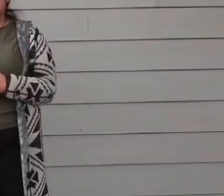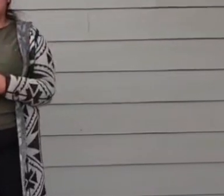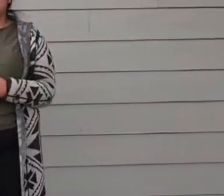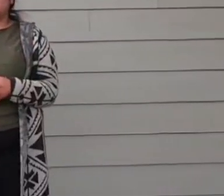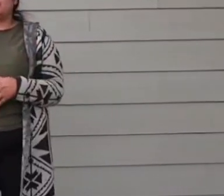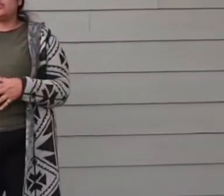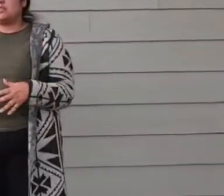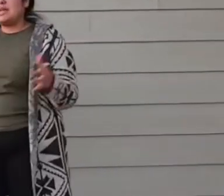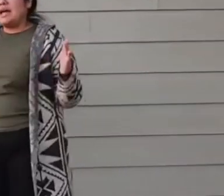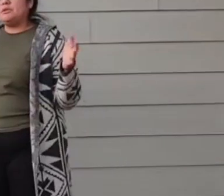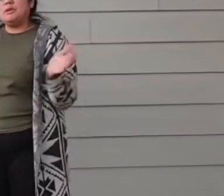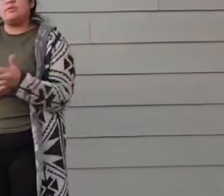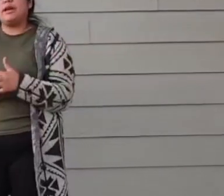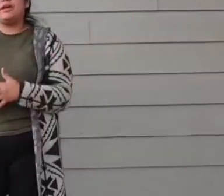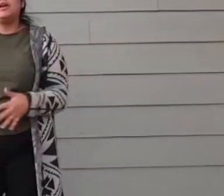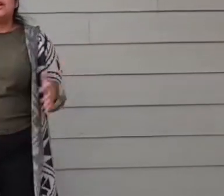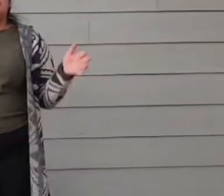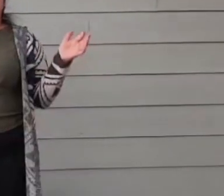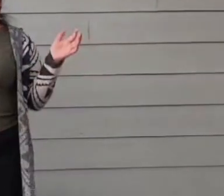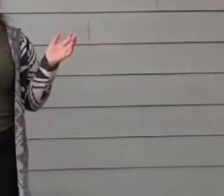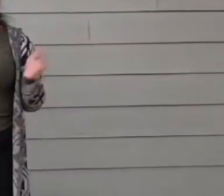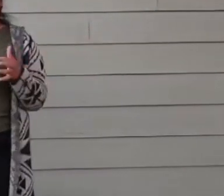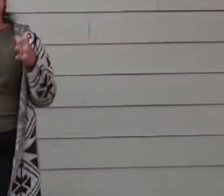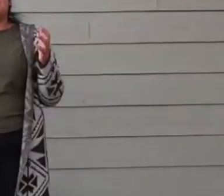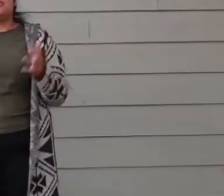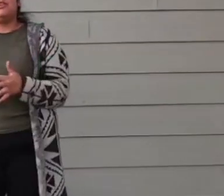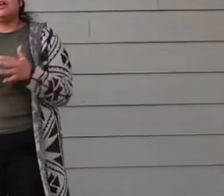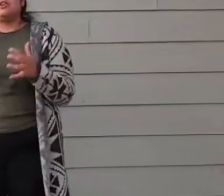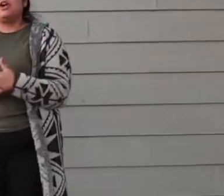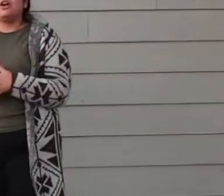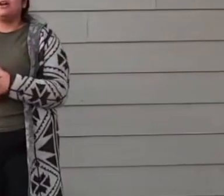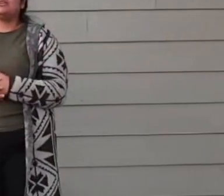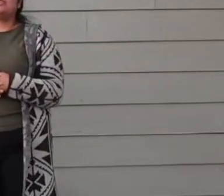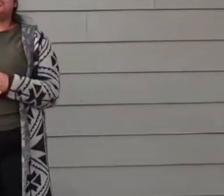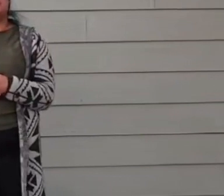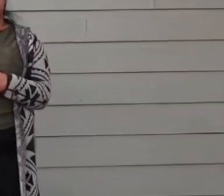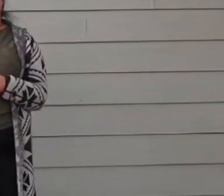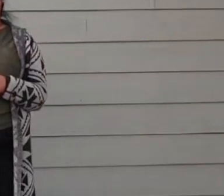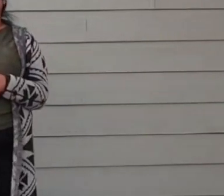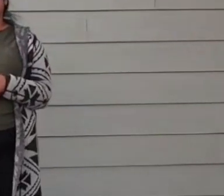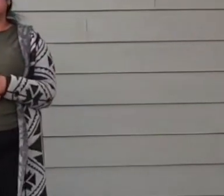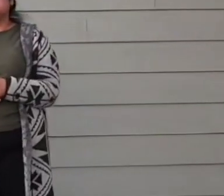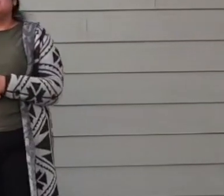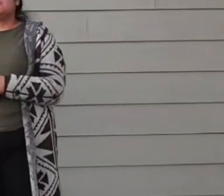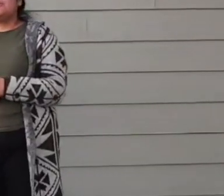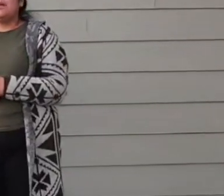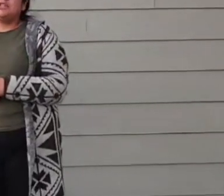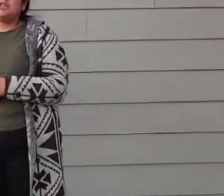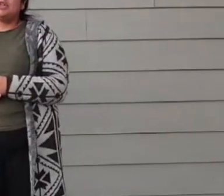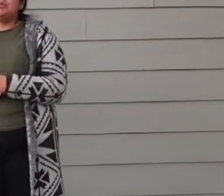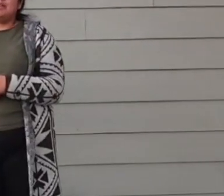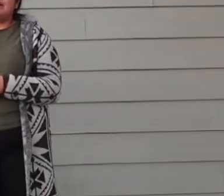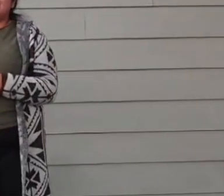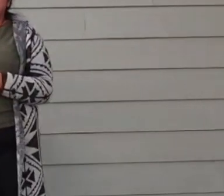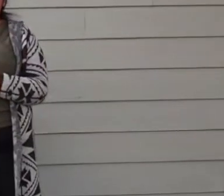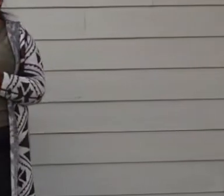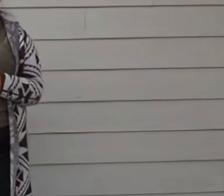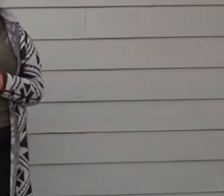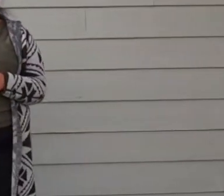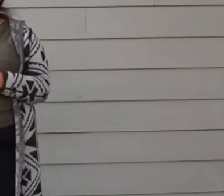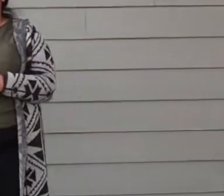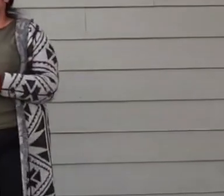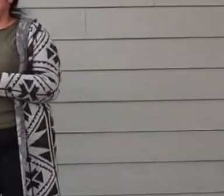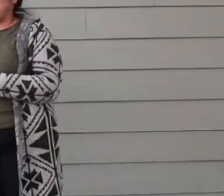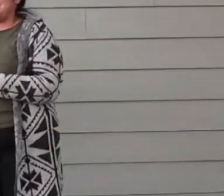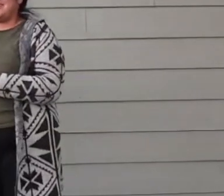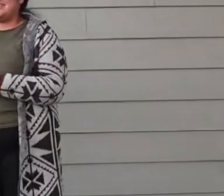requirements or anything. So it's just a time to be in prayer, pray about anything that you feel on your heart, and it's super, super powerful. So make sure you be there on Monday night